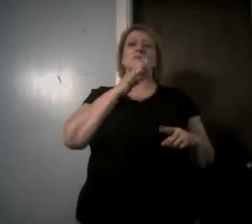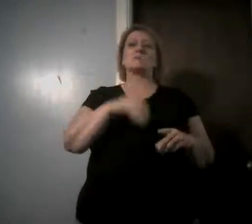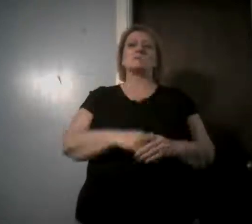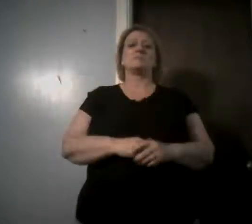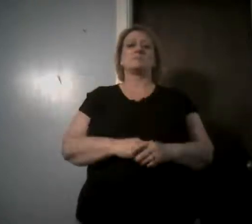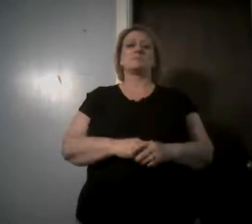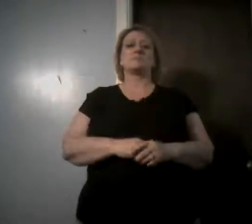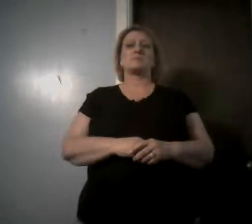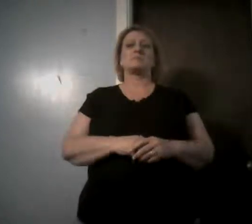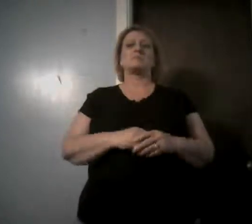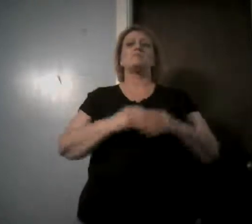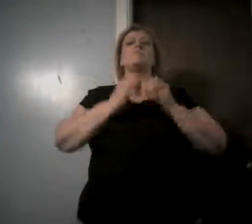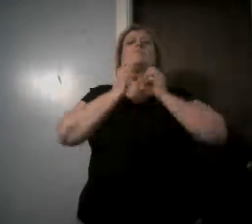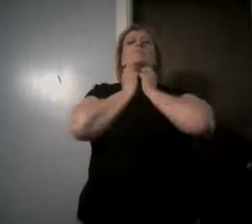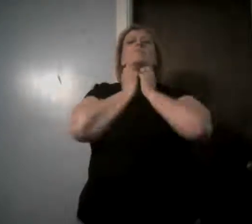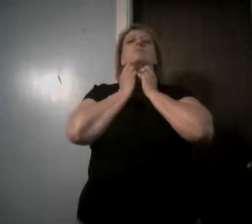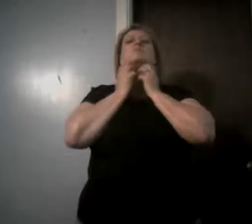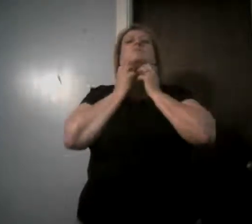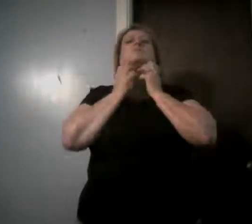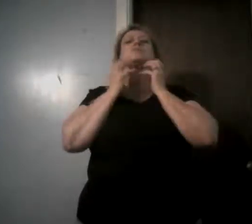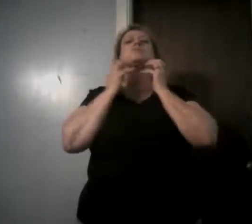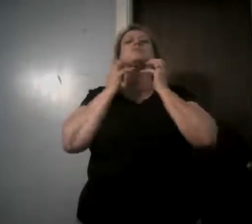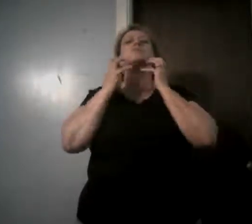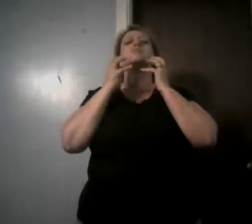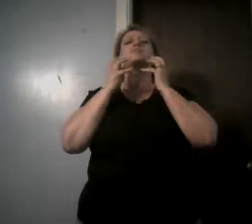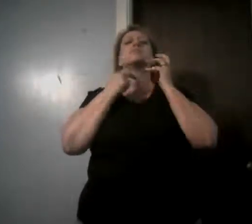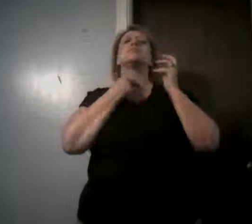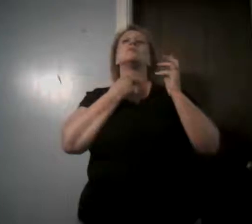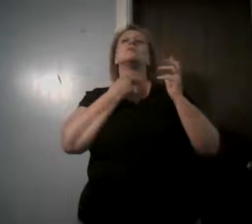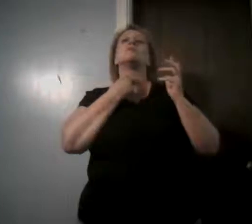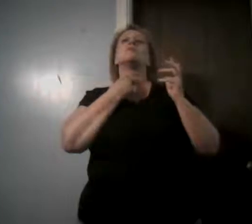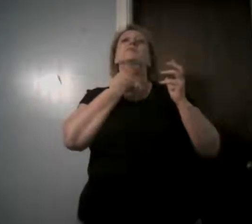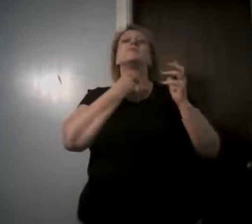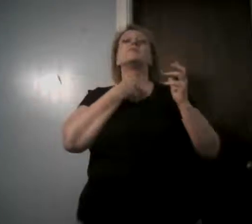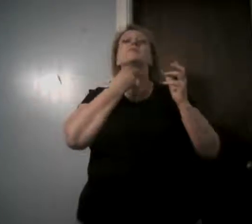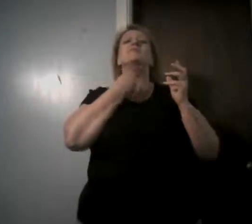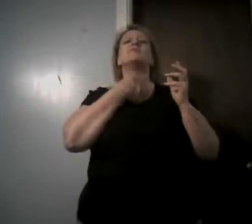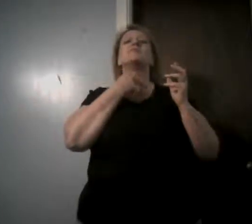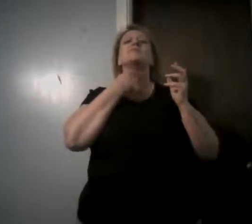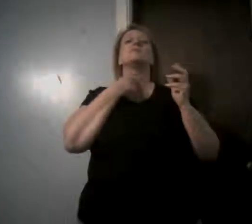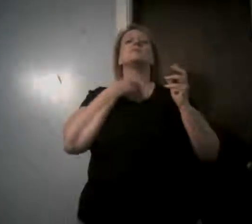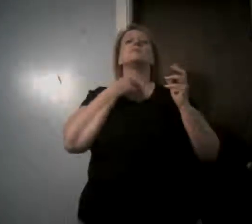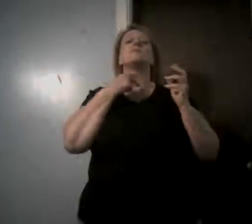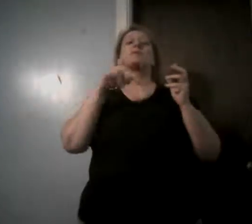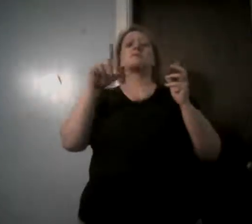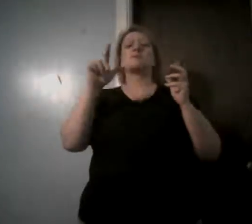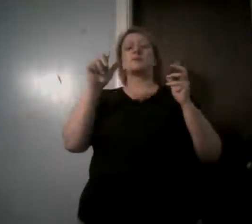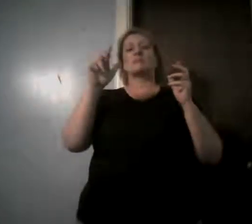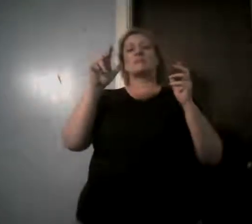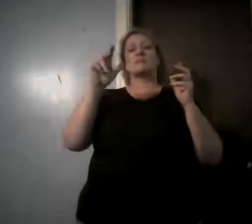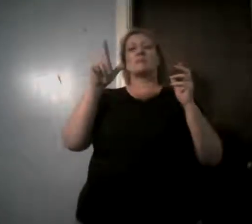An inflammation of the voice box or larynx that causes your voice to become raspy or hoarse.